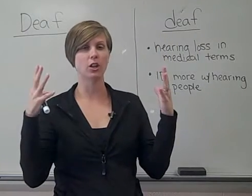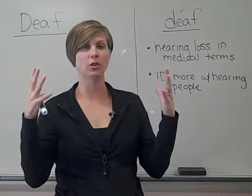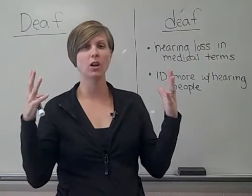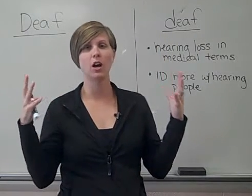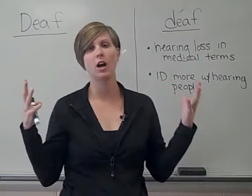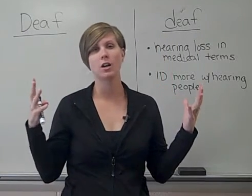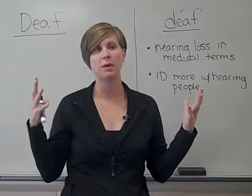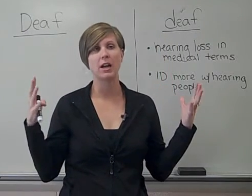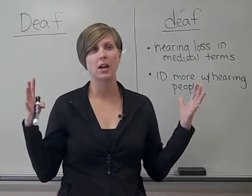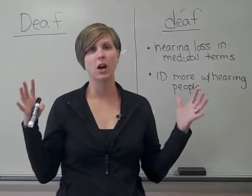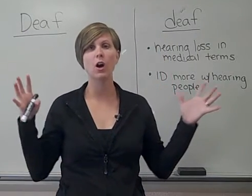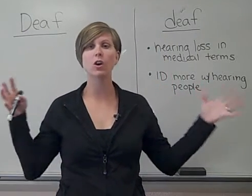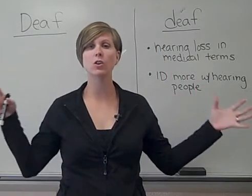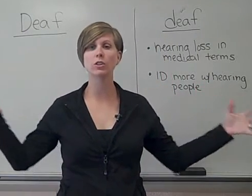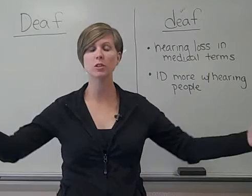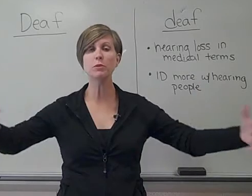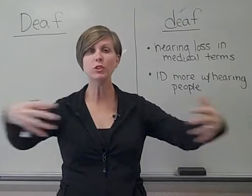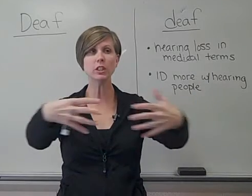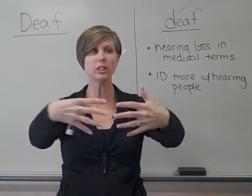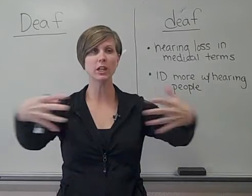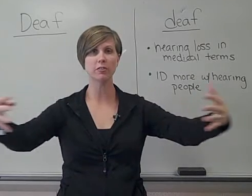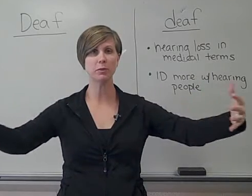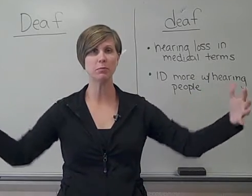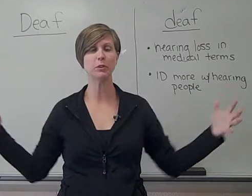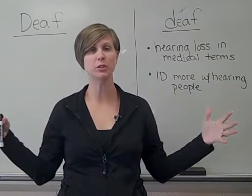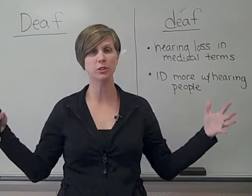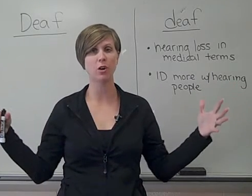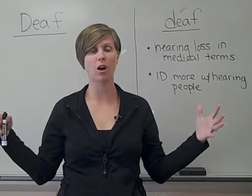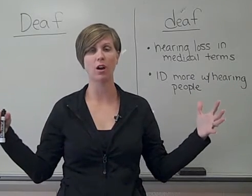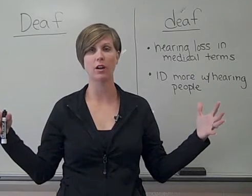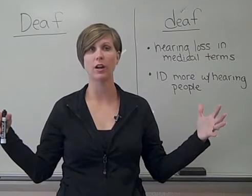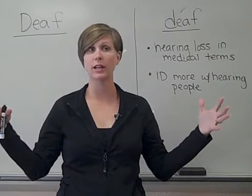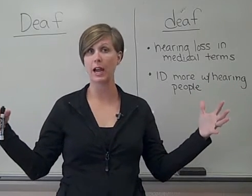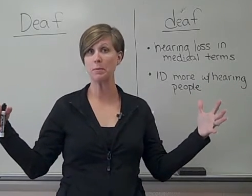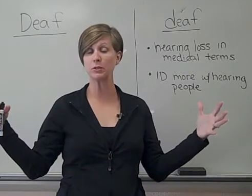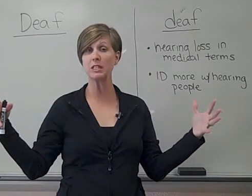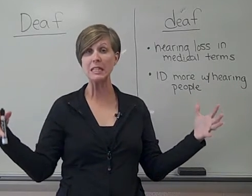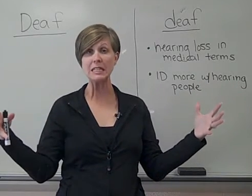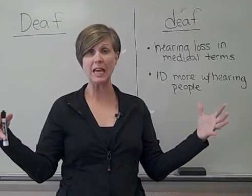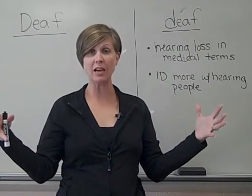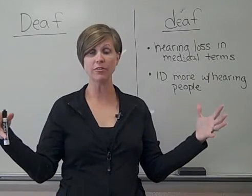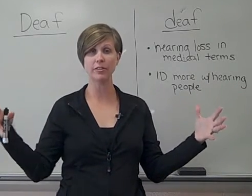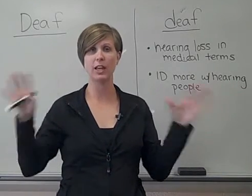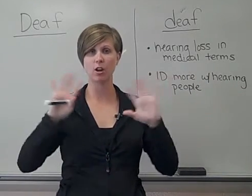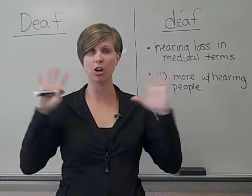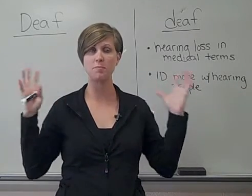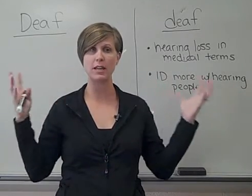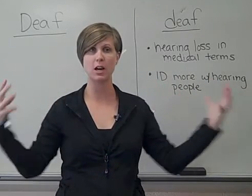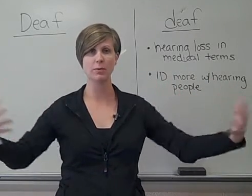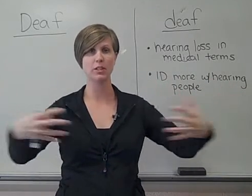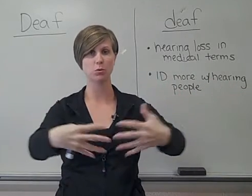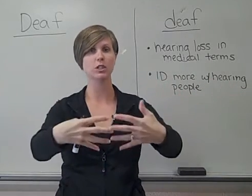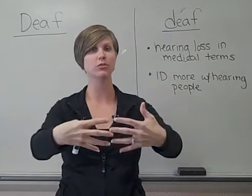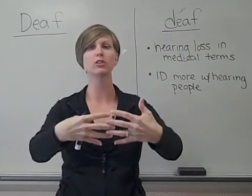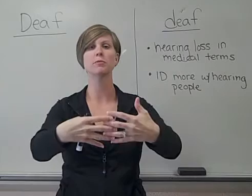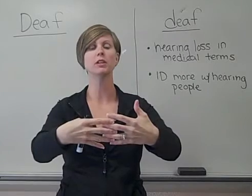also a whole community of people who are capital D deaf. They all make up this wonderful